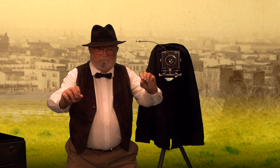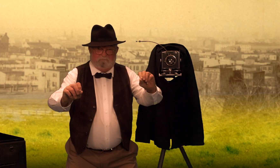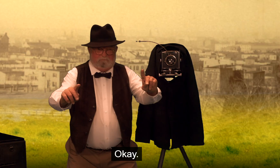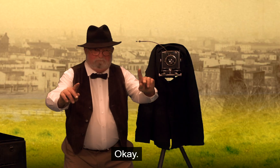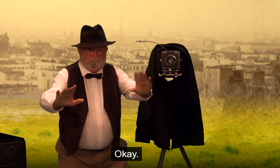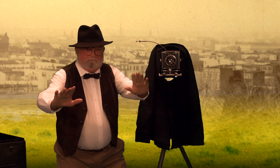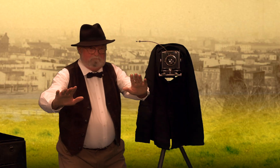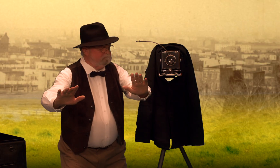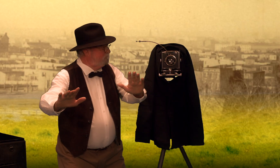Okay.